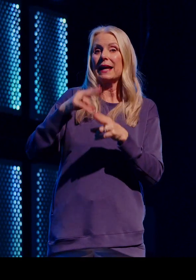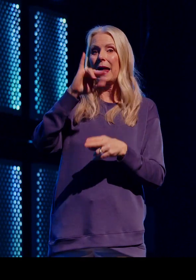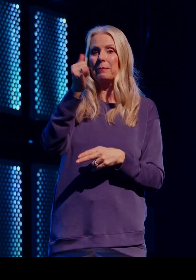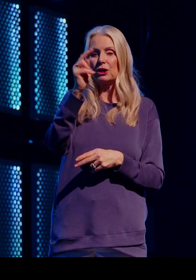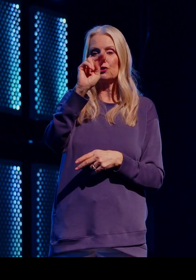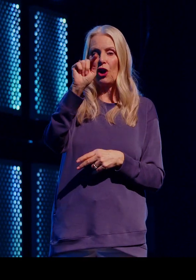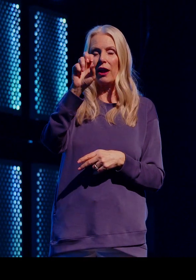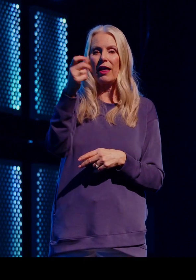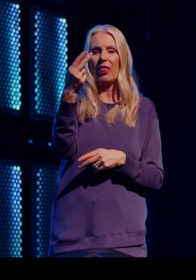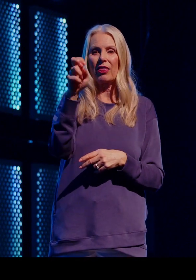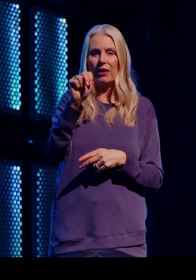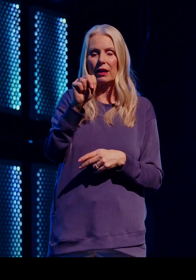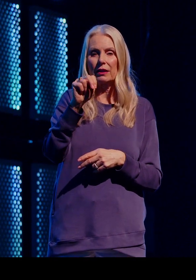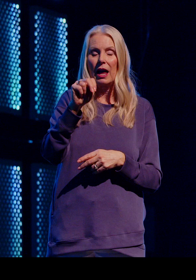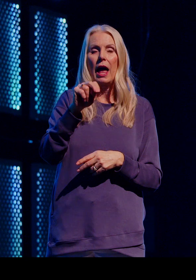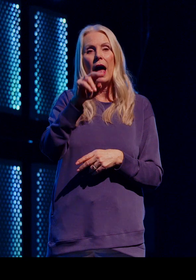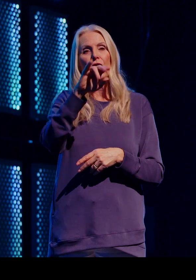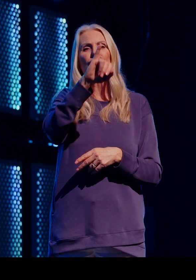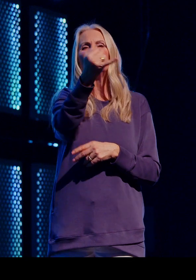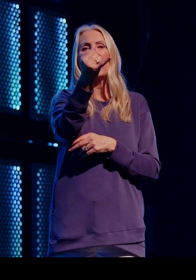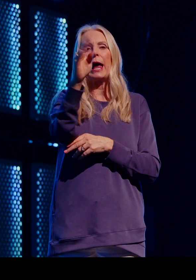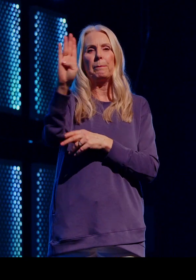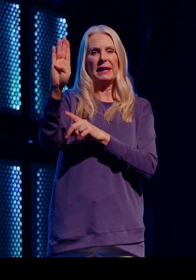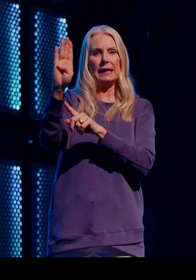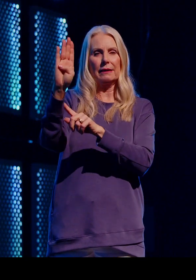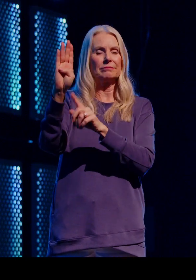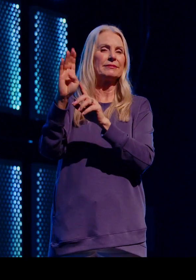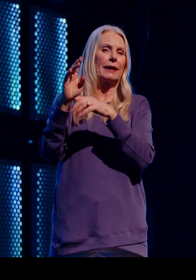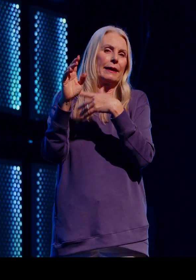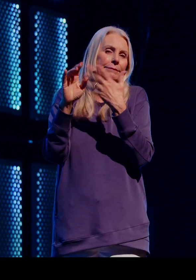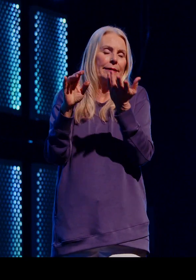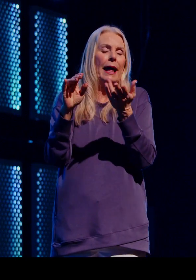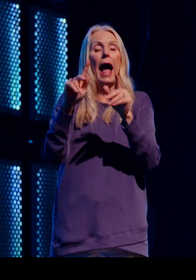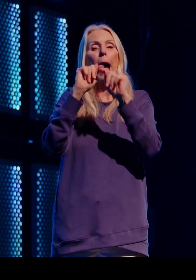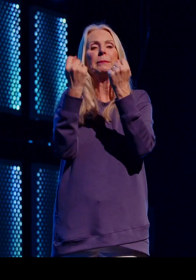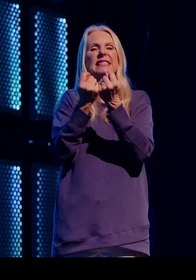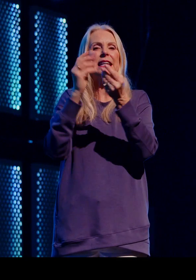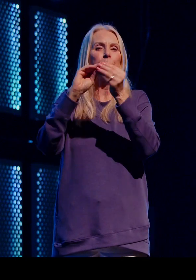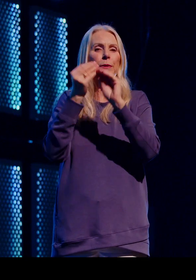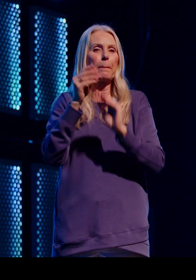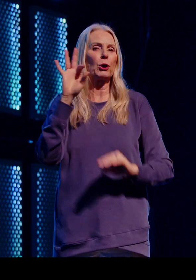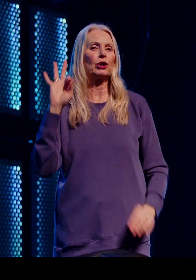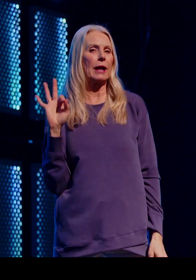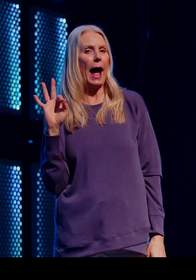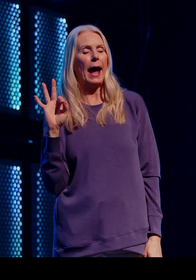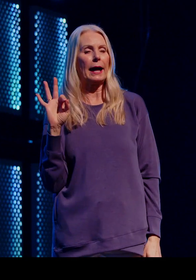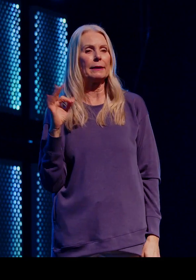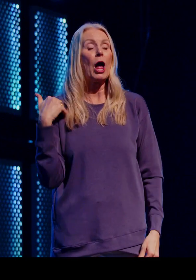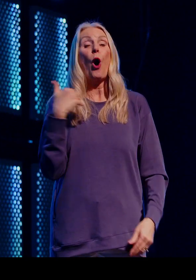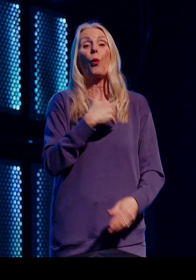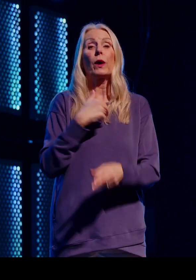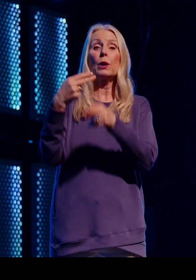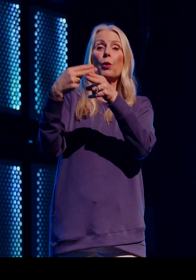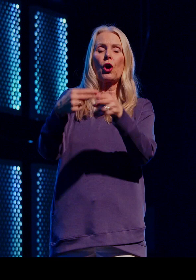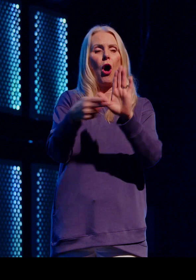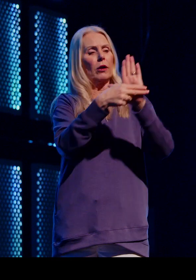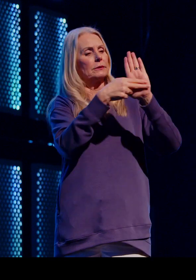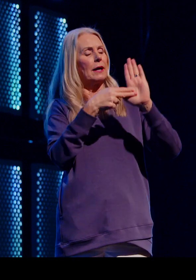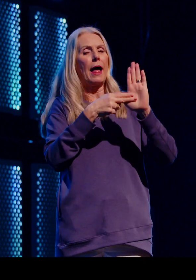Burton, a.k.a. JB. The team gave me this. Team number 9, we were called the Bathroom